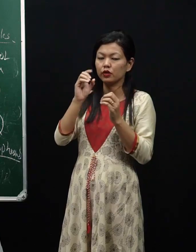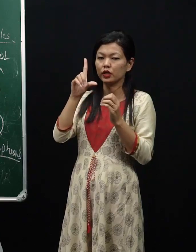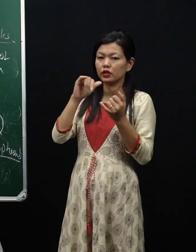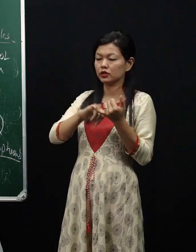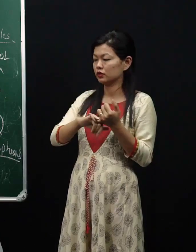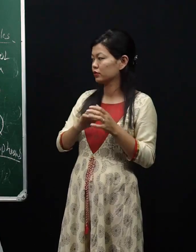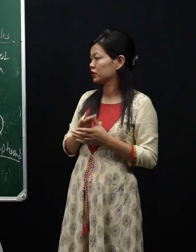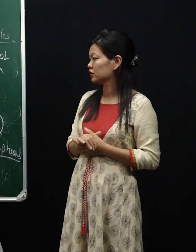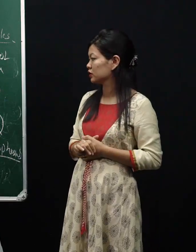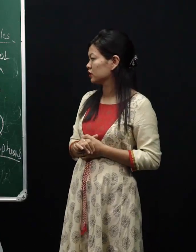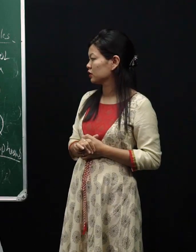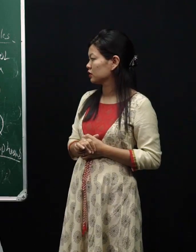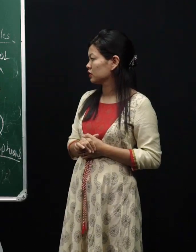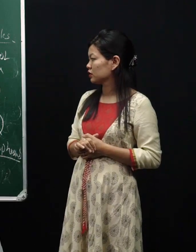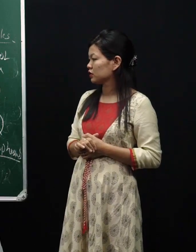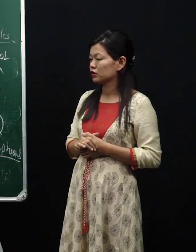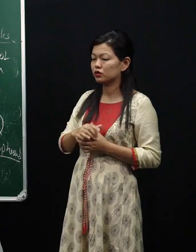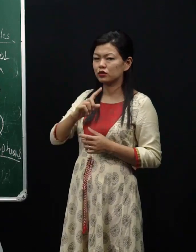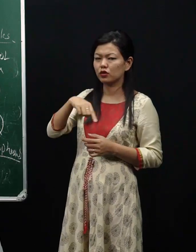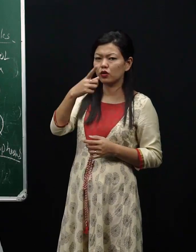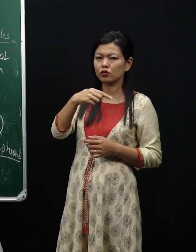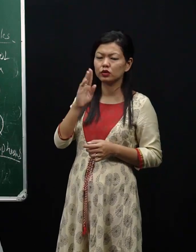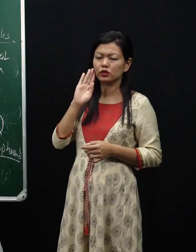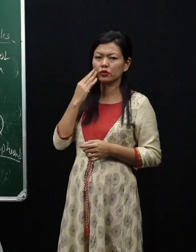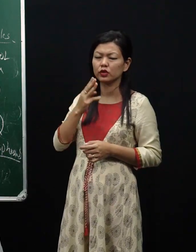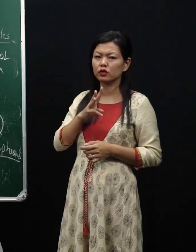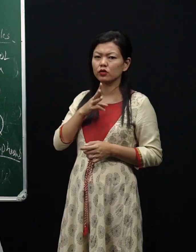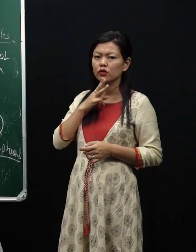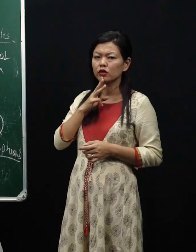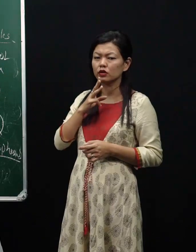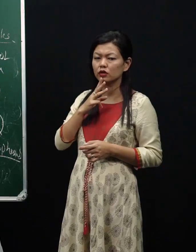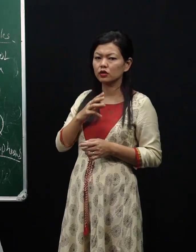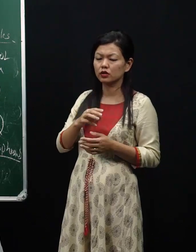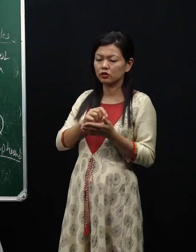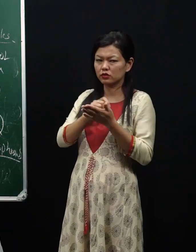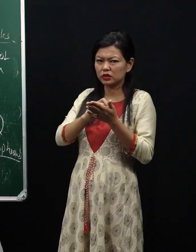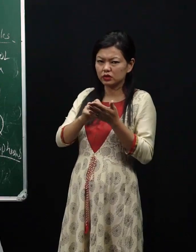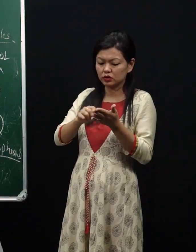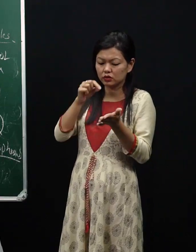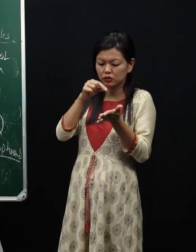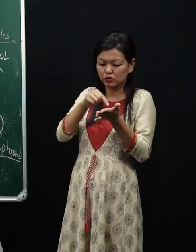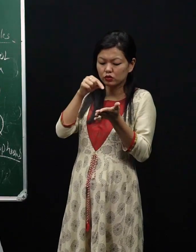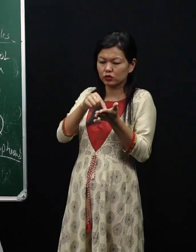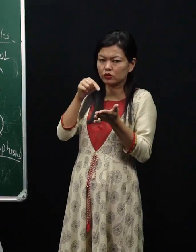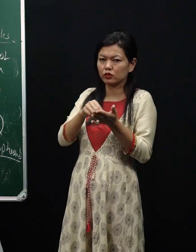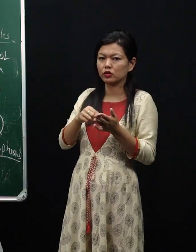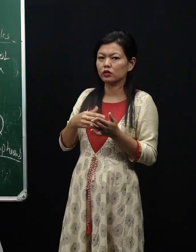a water, we cannot always use this symbol. It will take time. So this guy came, okay? Now,